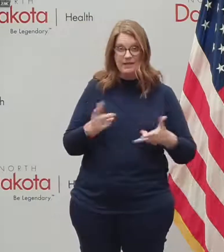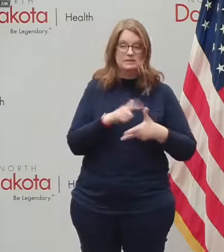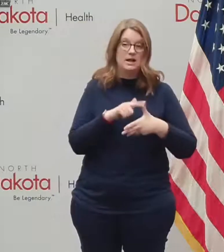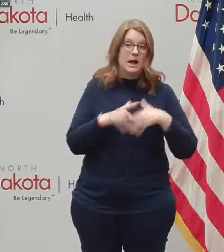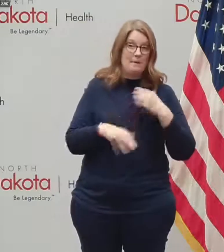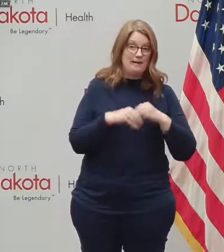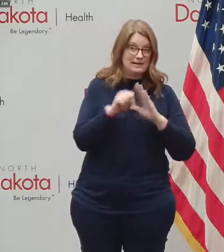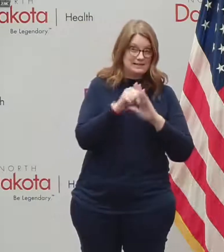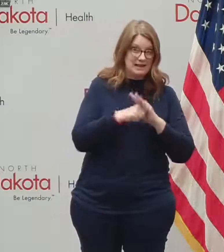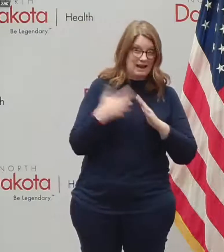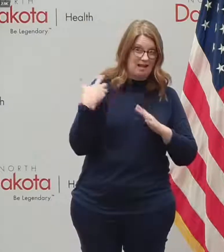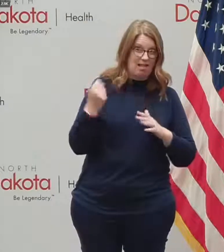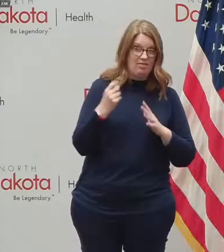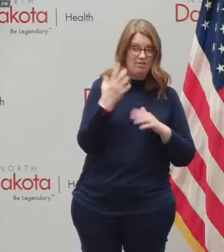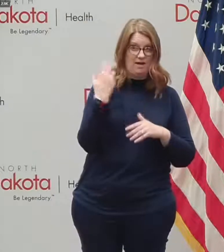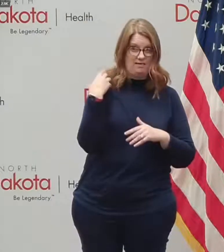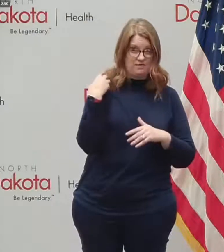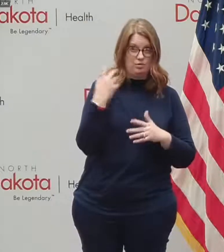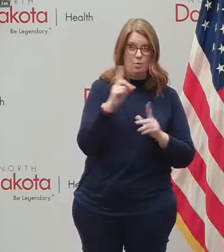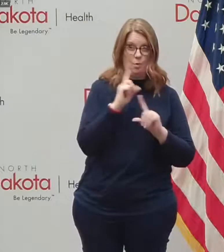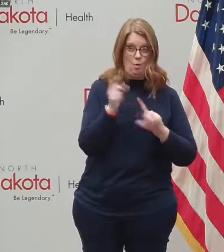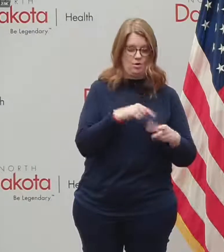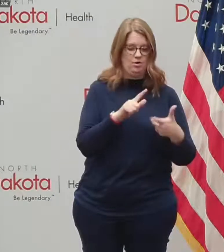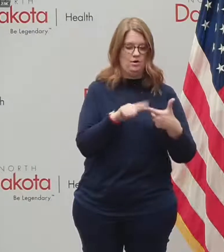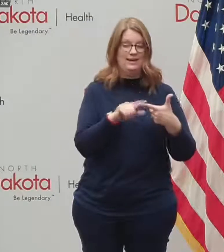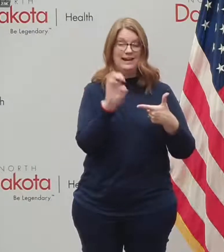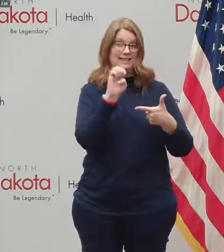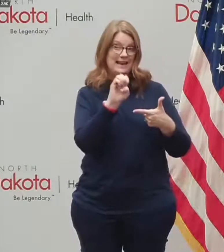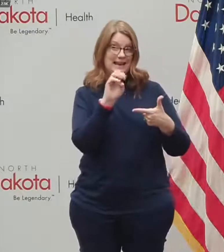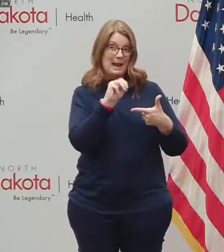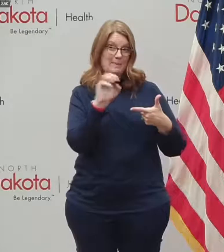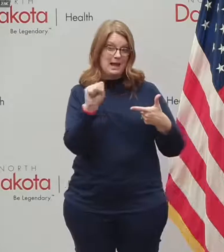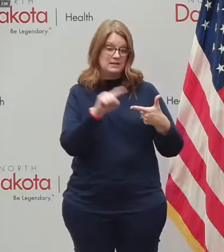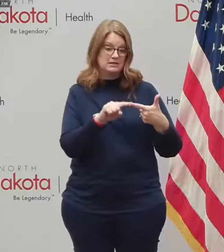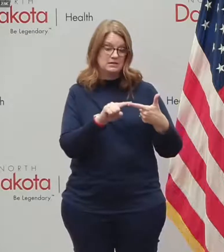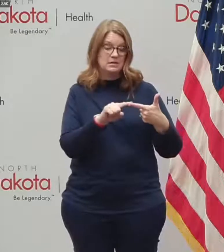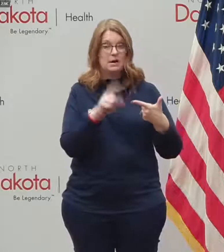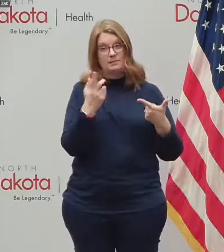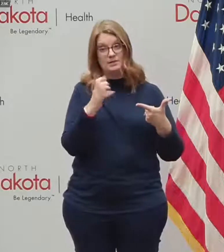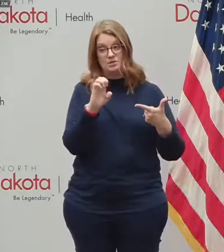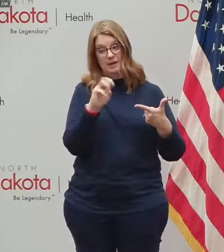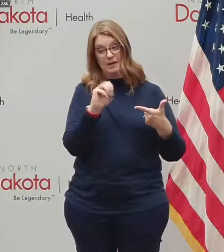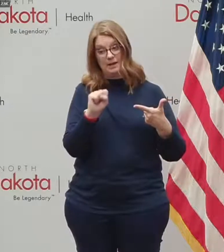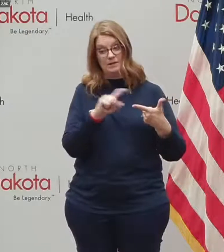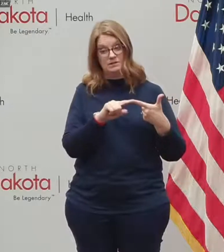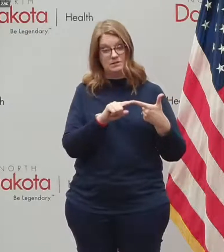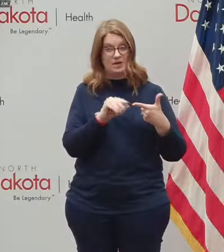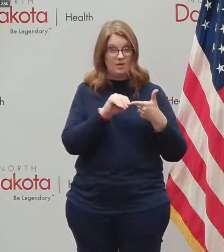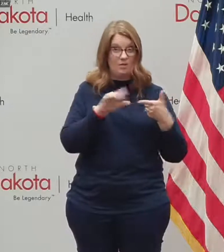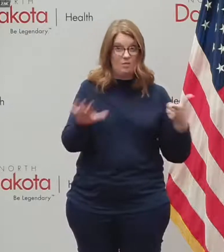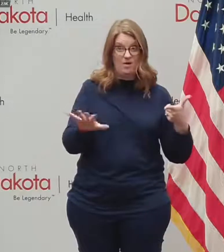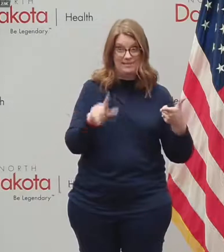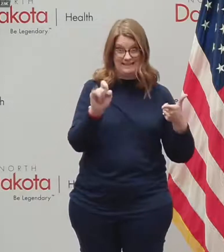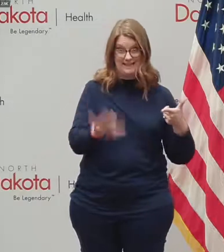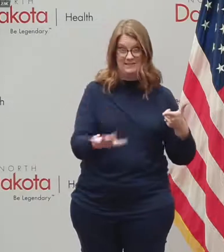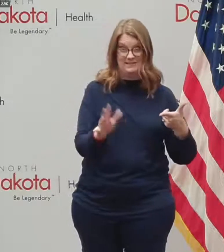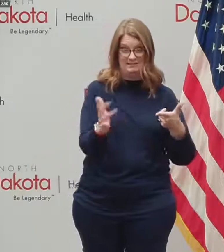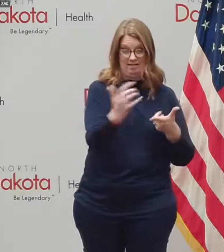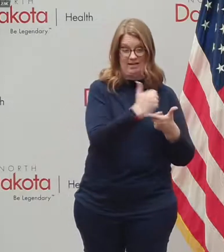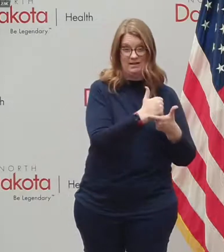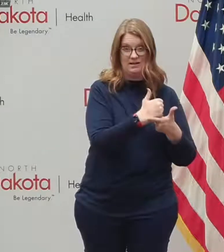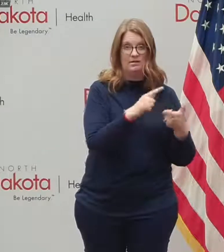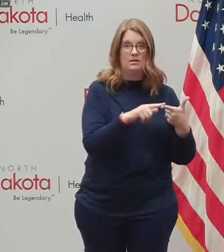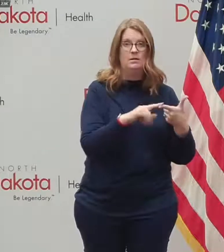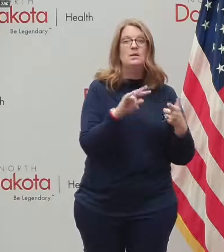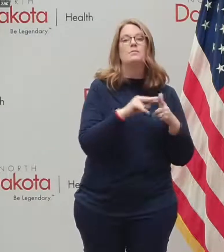order. 2 was with the EMS, because if that can free up EMS for doing statewide specimen test collecting, that can move our pool